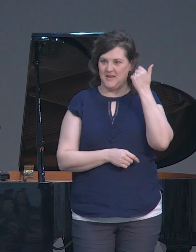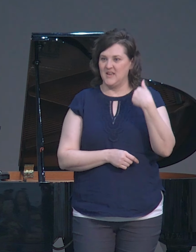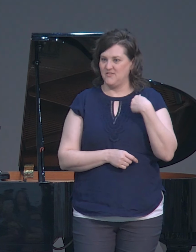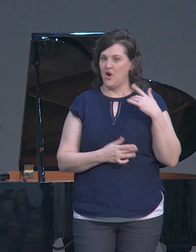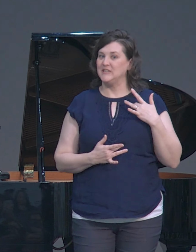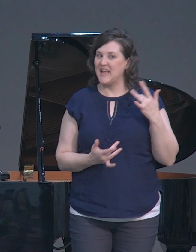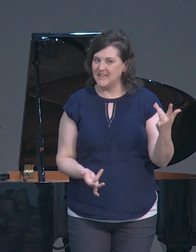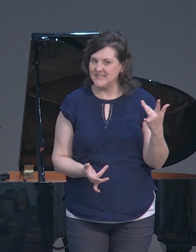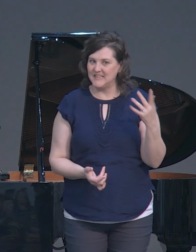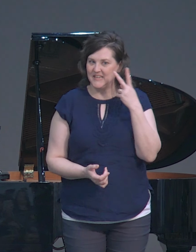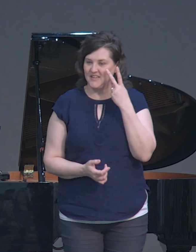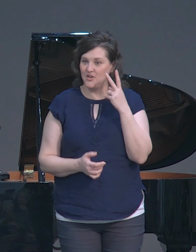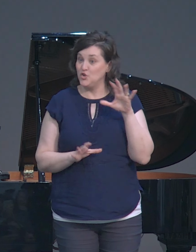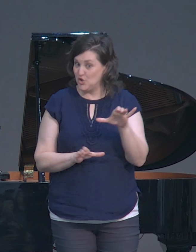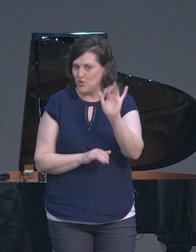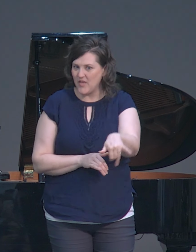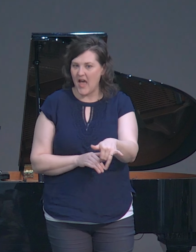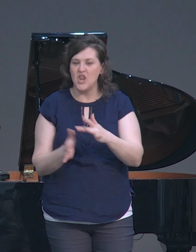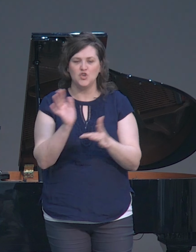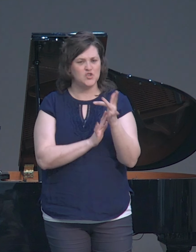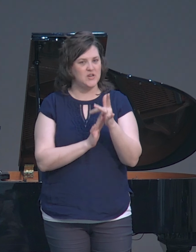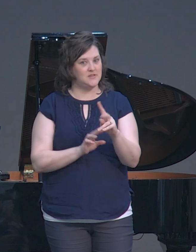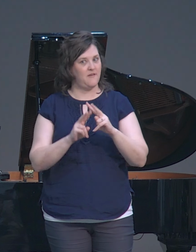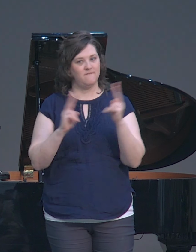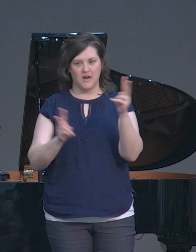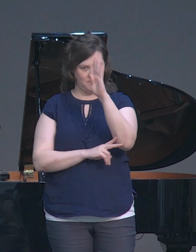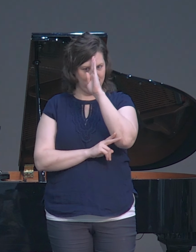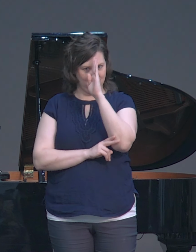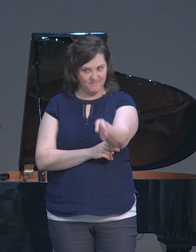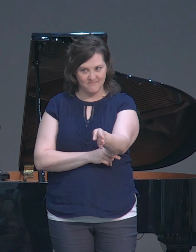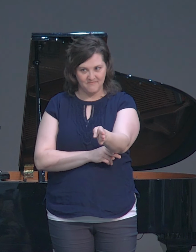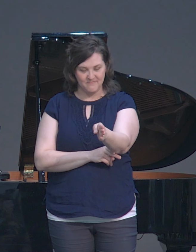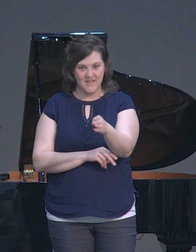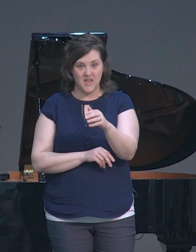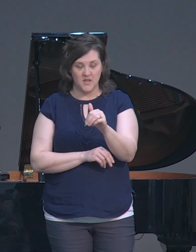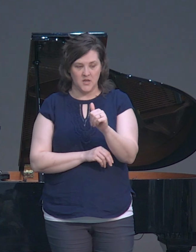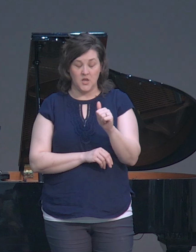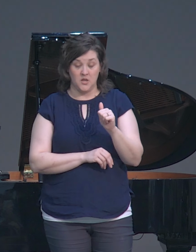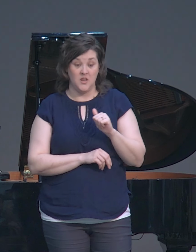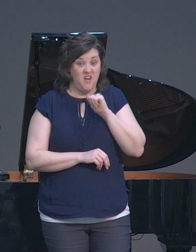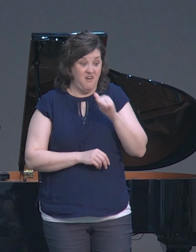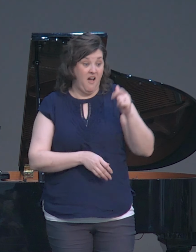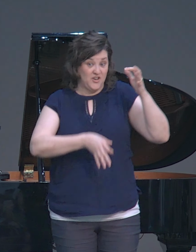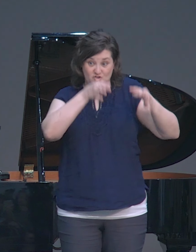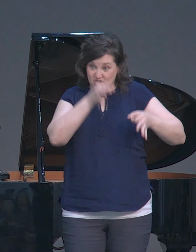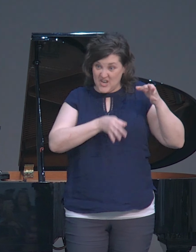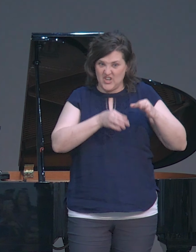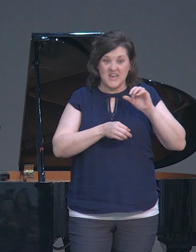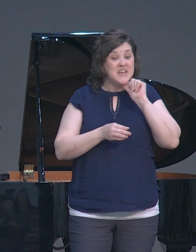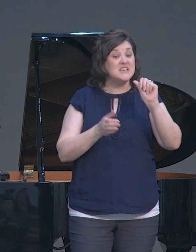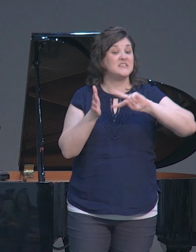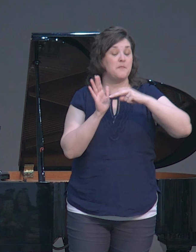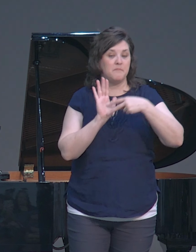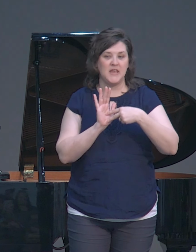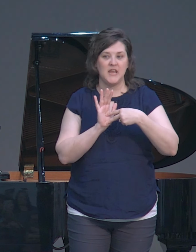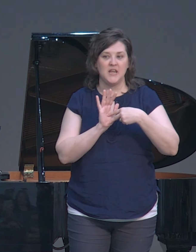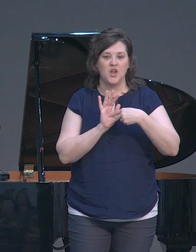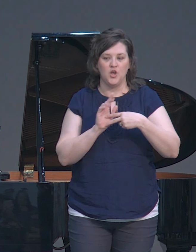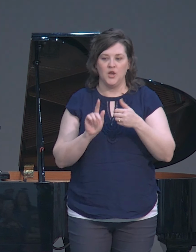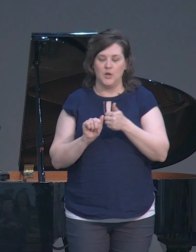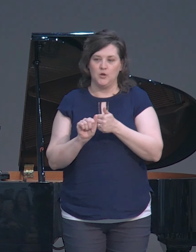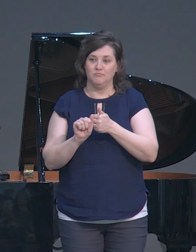way, Jesus makes a very clear point to tell his audience that not judging does not mean you refrain